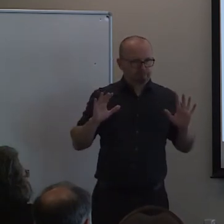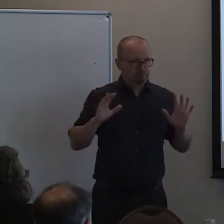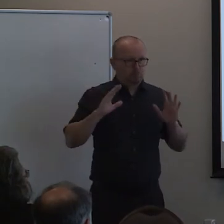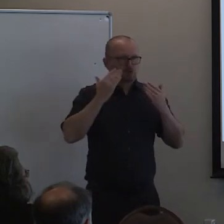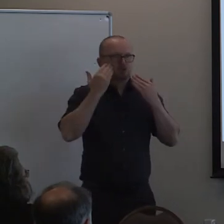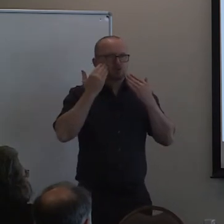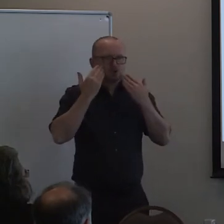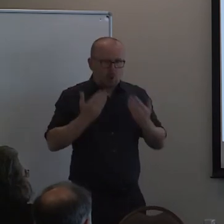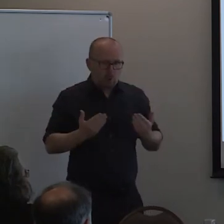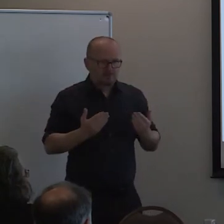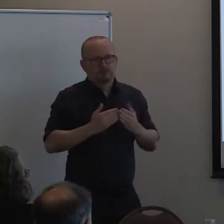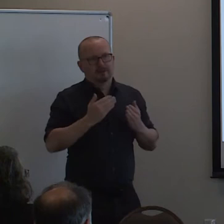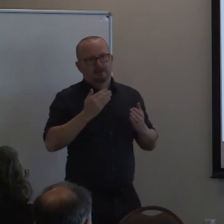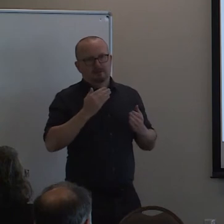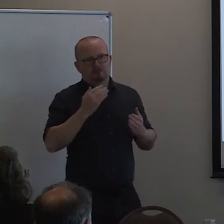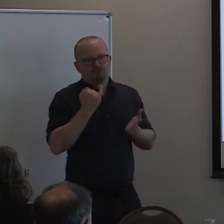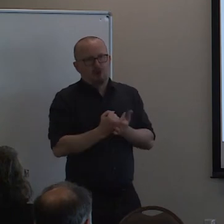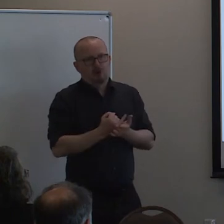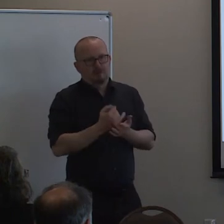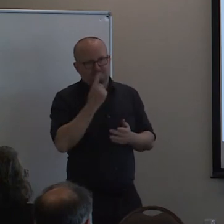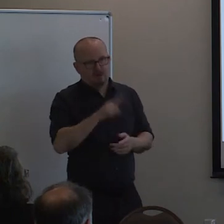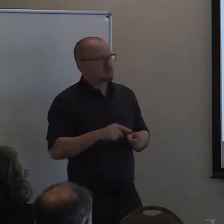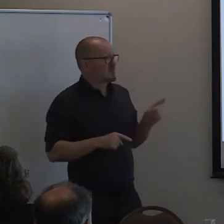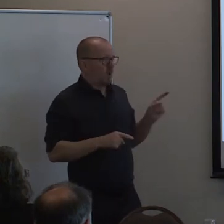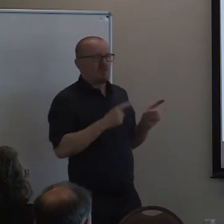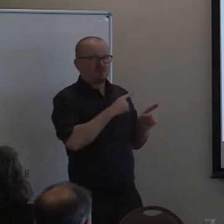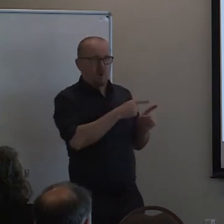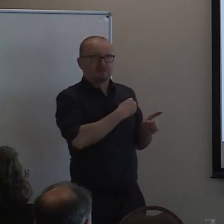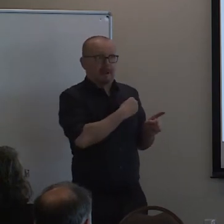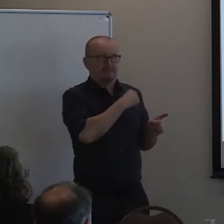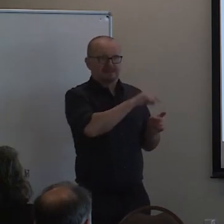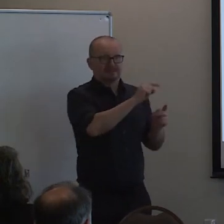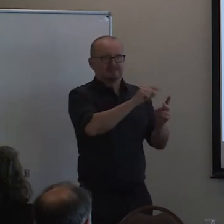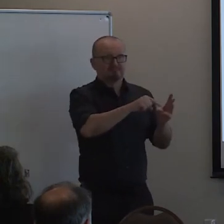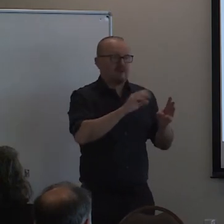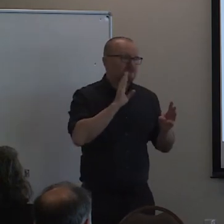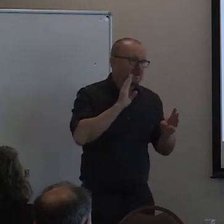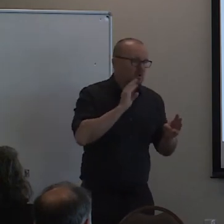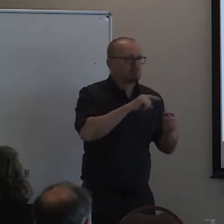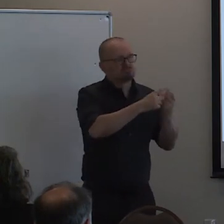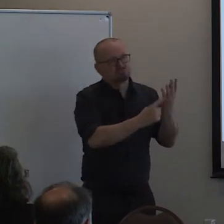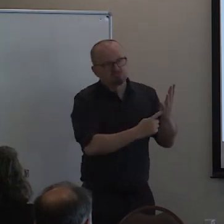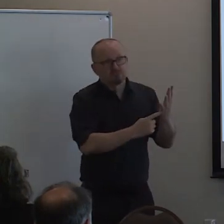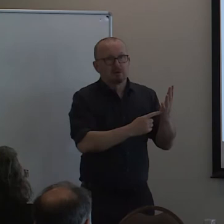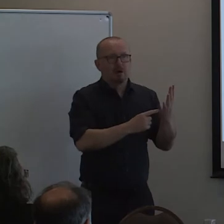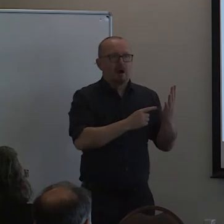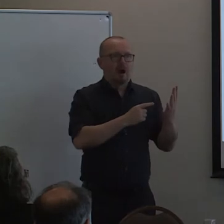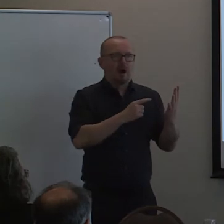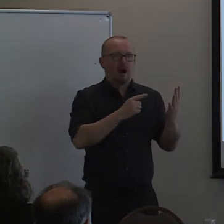And now all these companies are kind of implicated in this, what's this worldwide undermining of democracy.